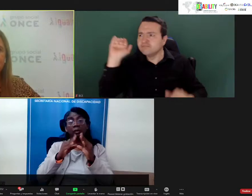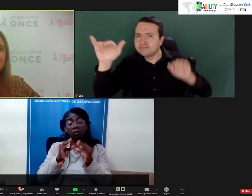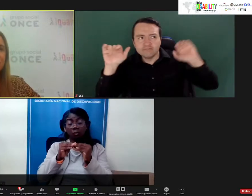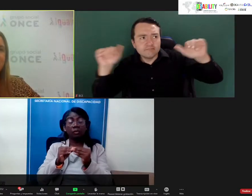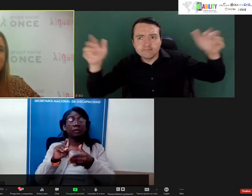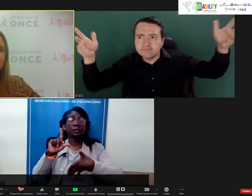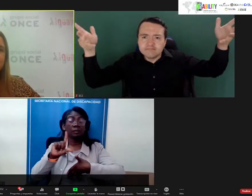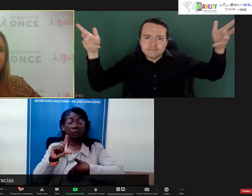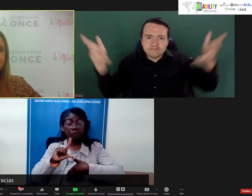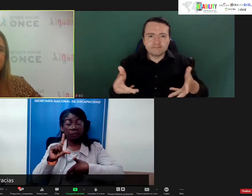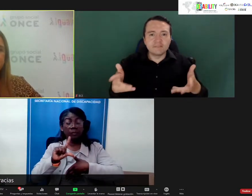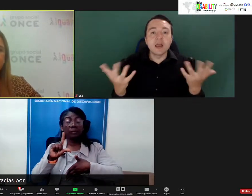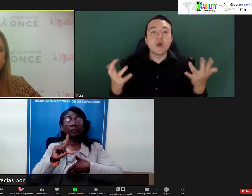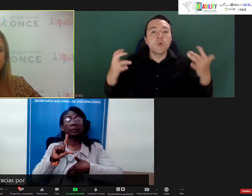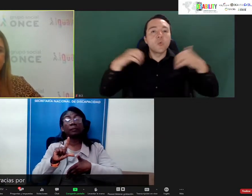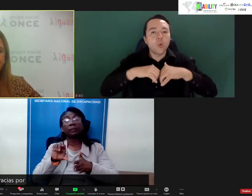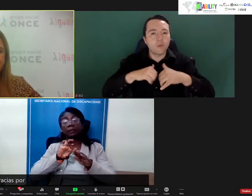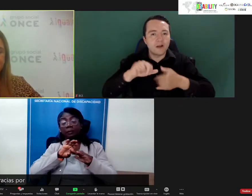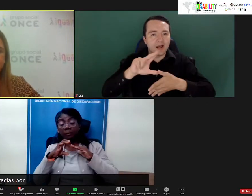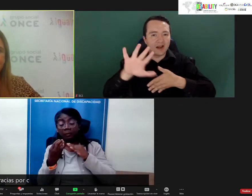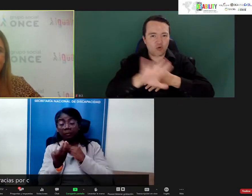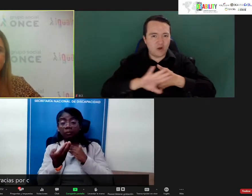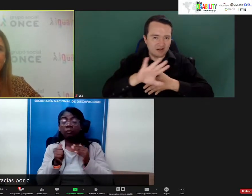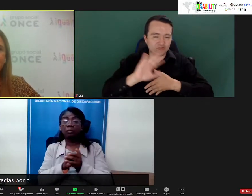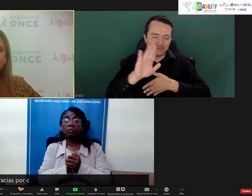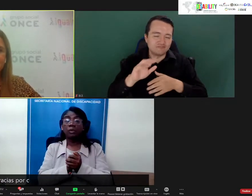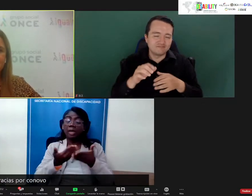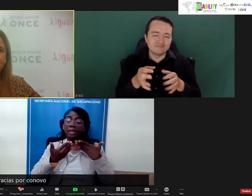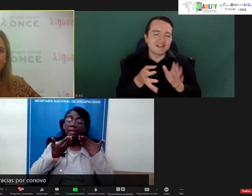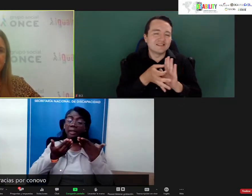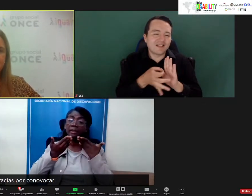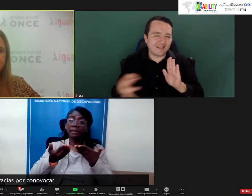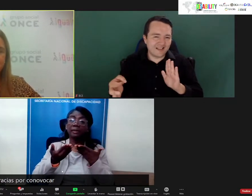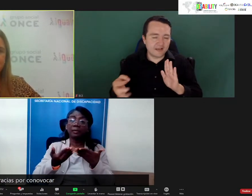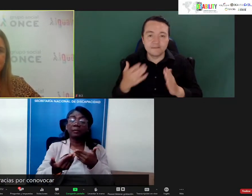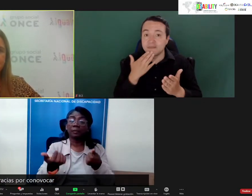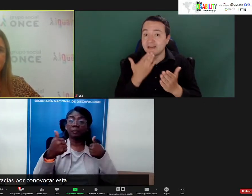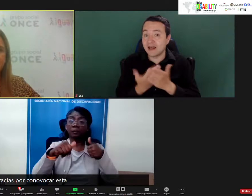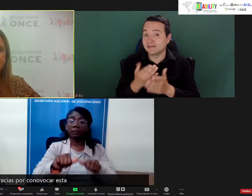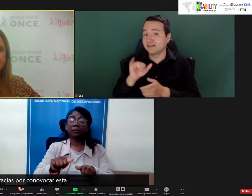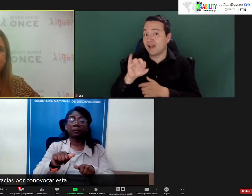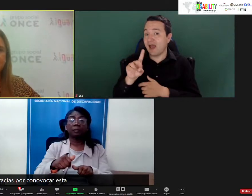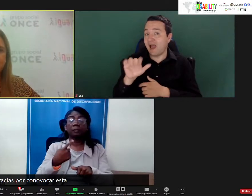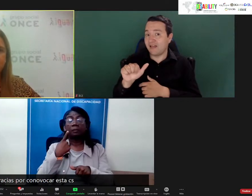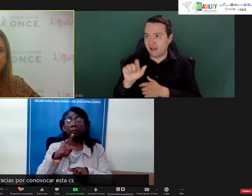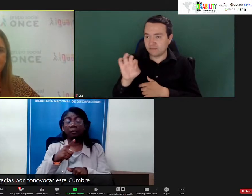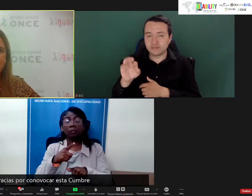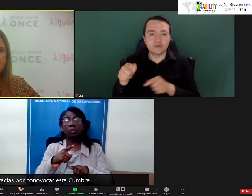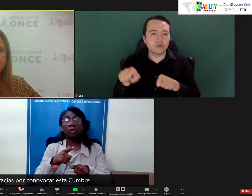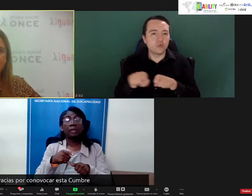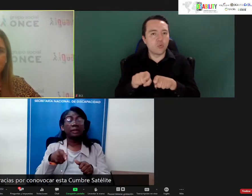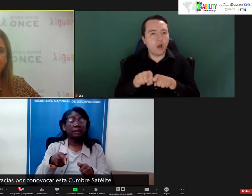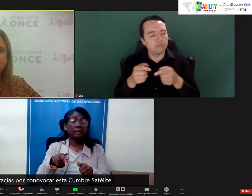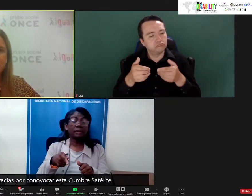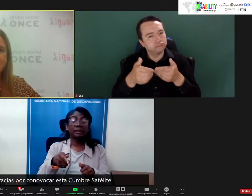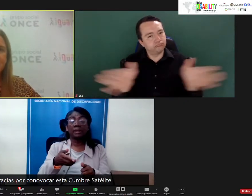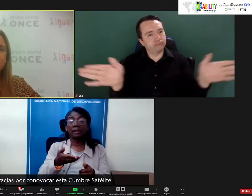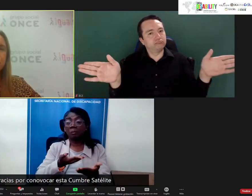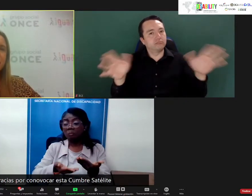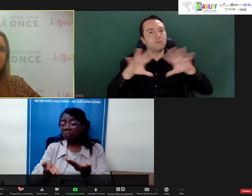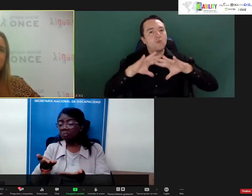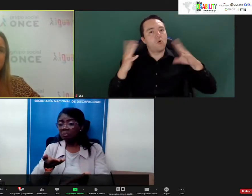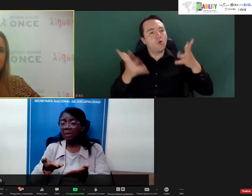disabilities and their families for calling on this satellite summit i'd also like to thank the ida